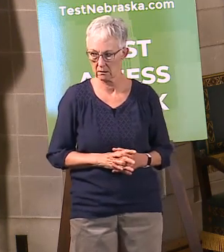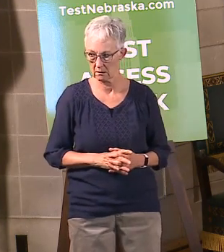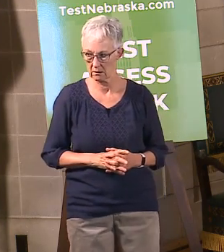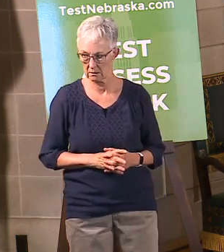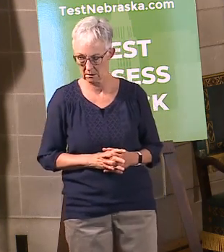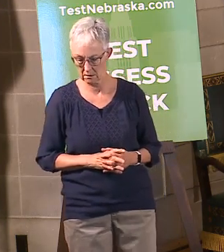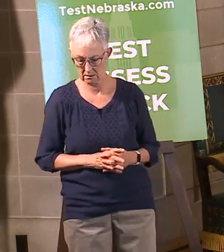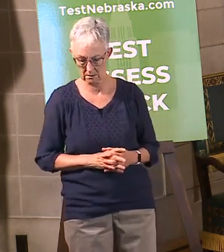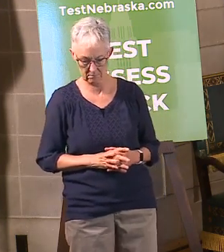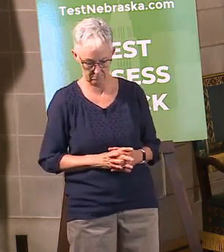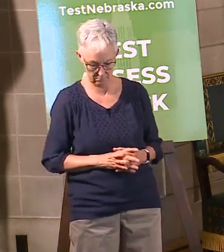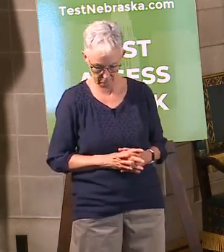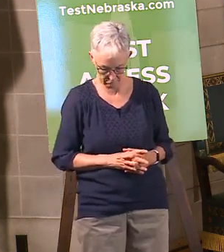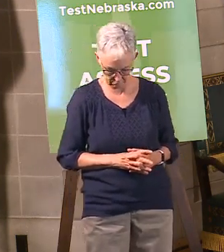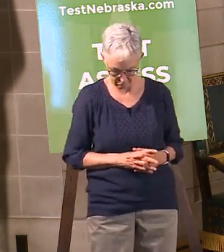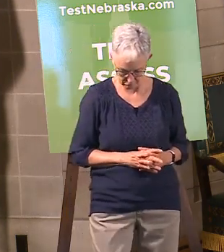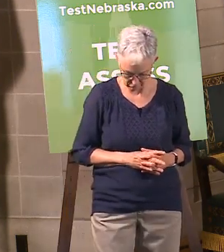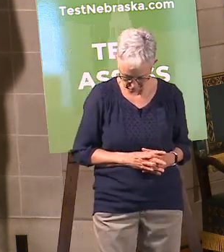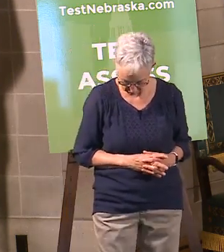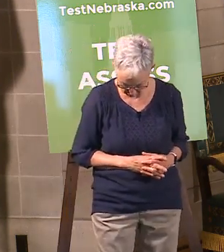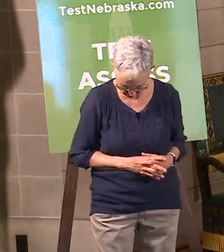question.